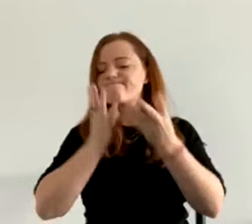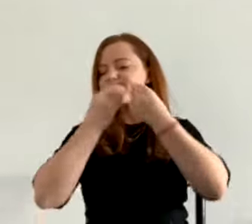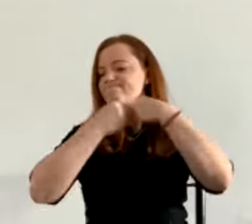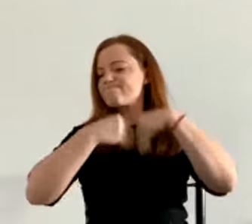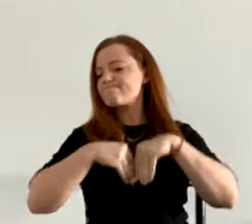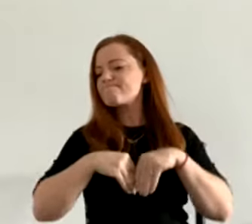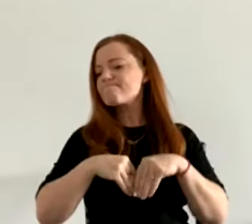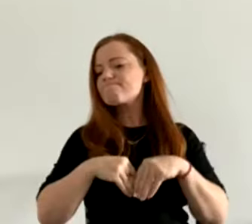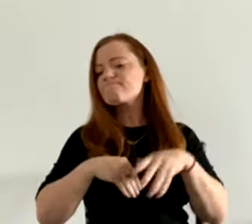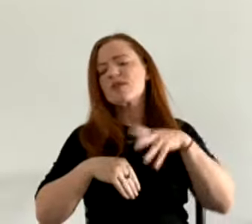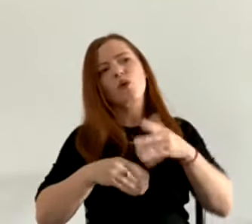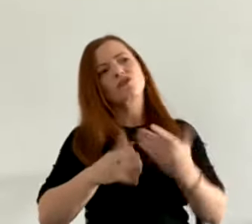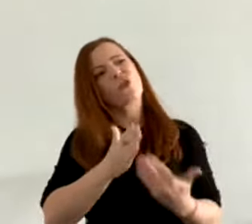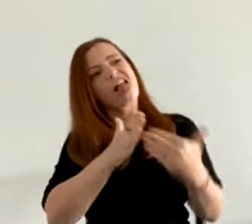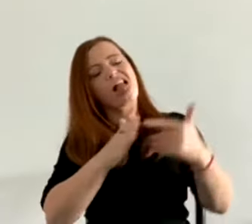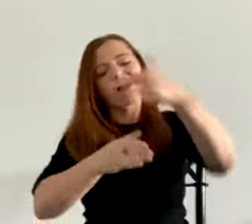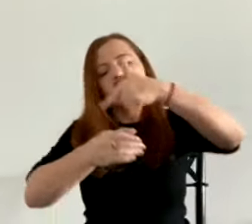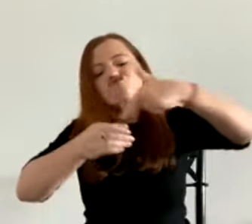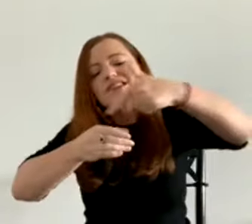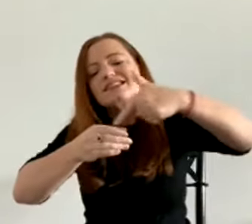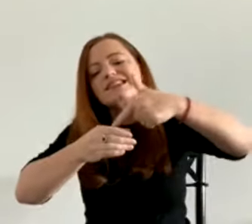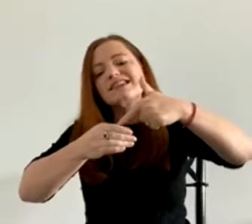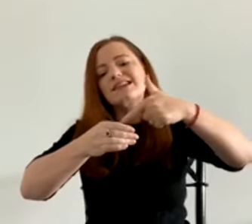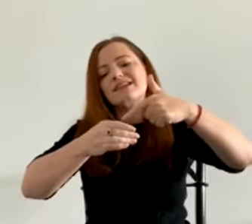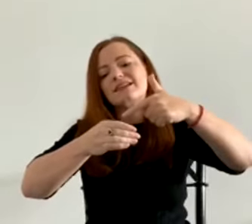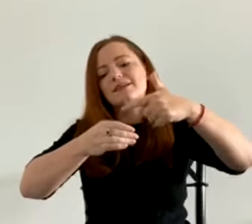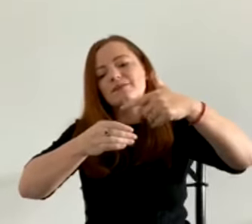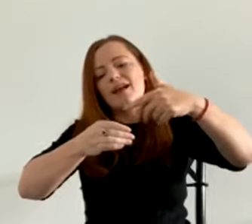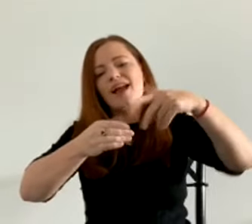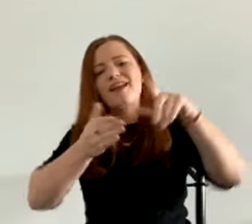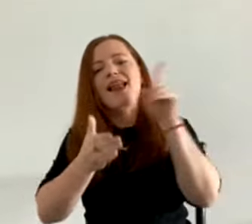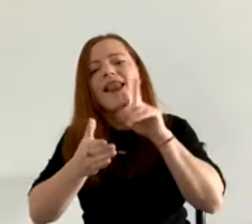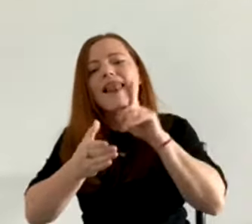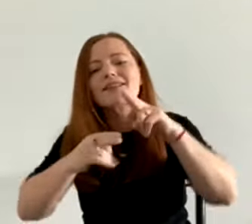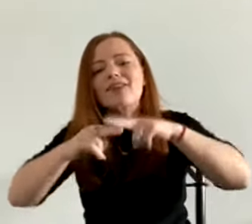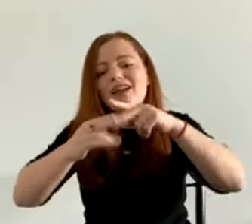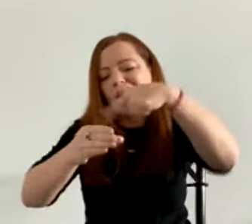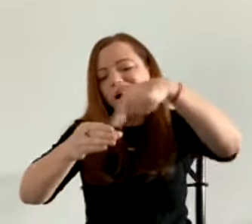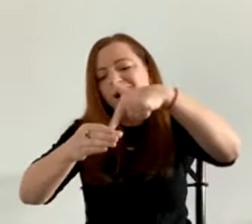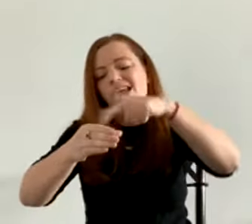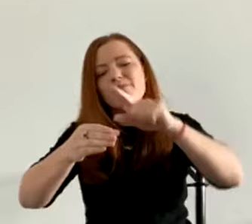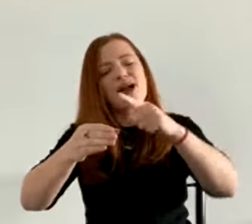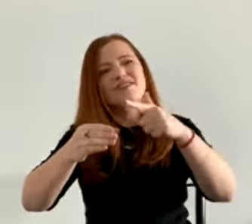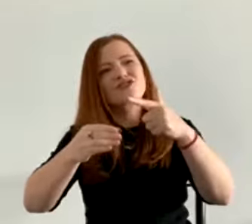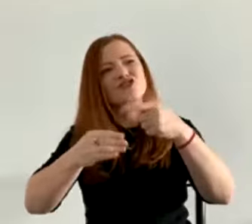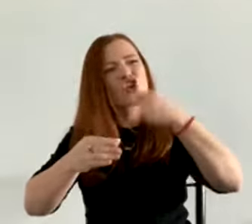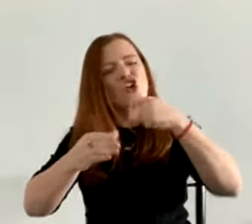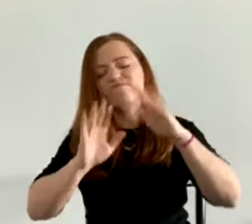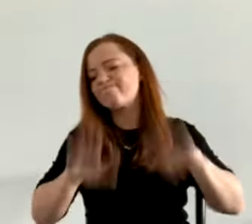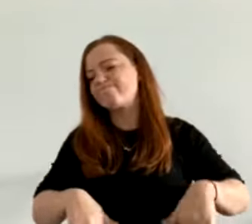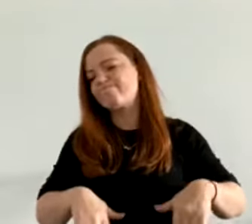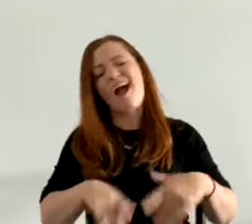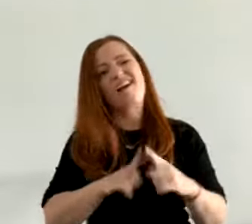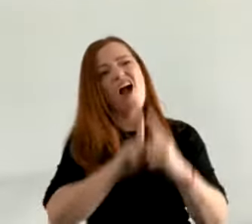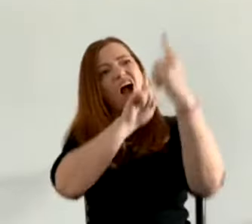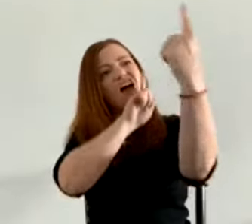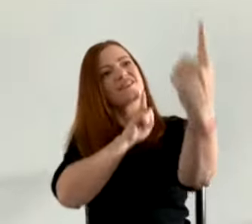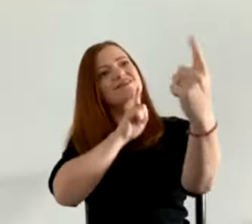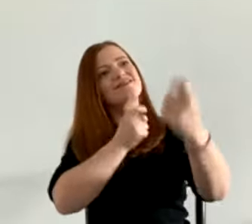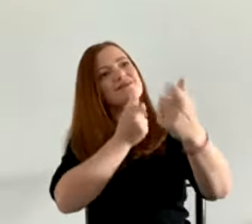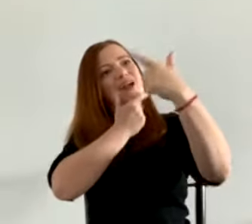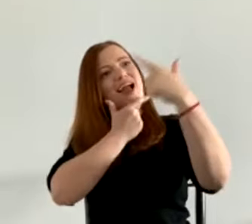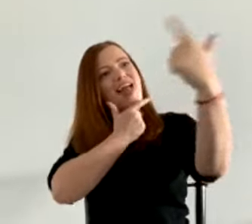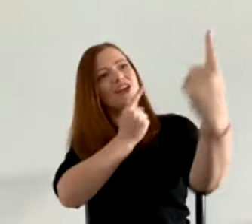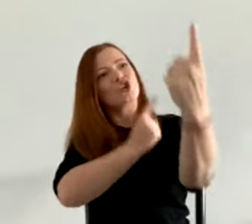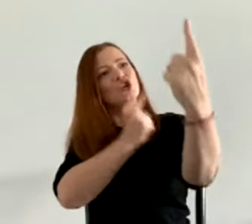and ladyfingers. Thinking of dessert doesn't seem right when I can't smile at you across our table raised on four yoga blocks so I can get my